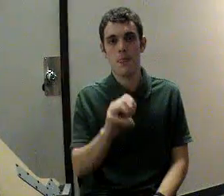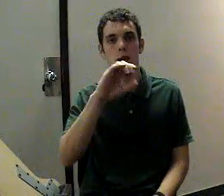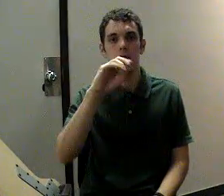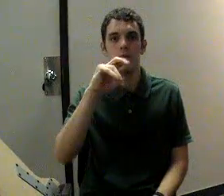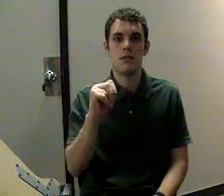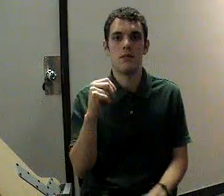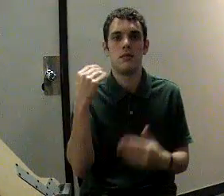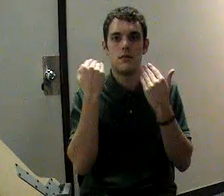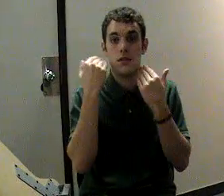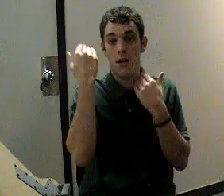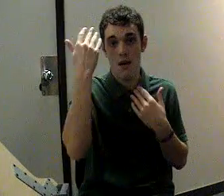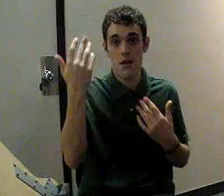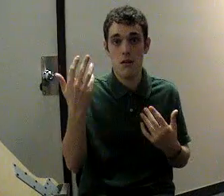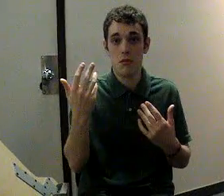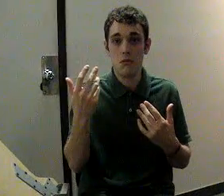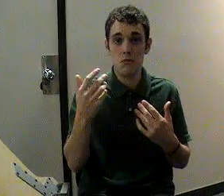in what formation when it connects?